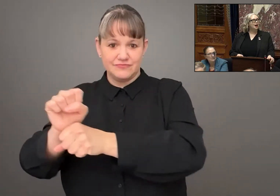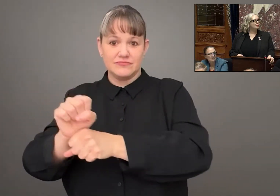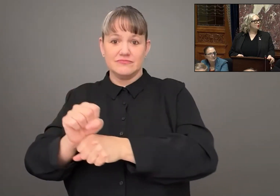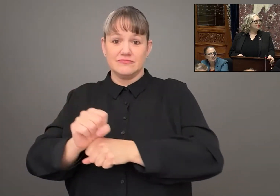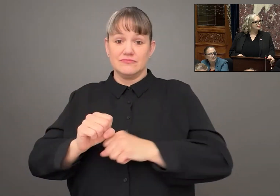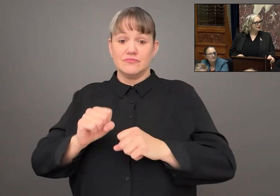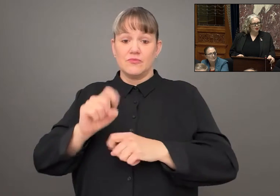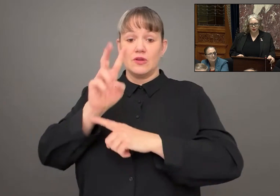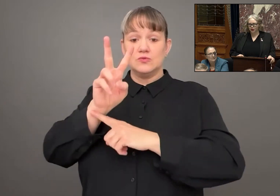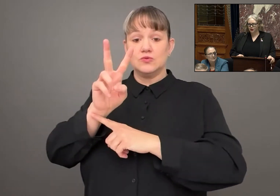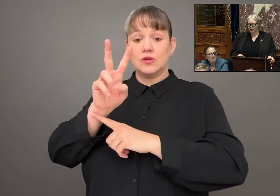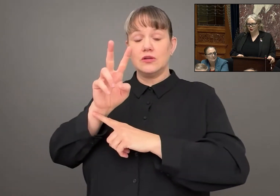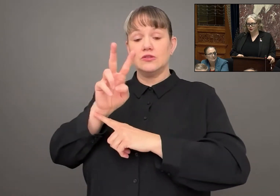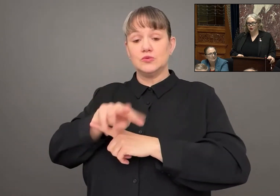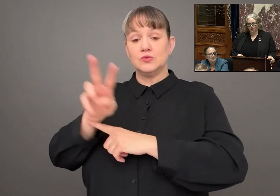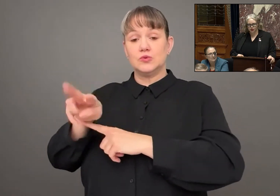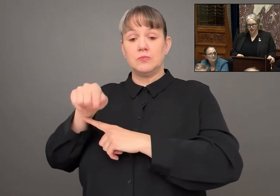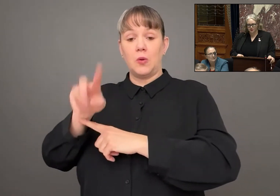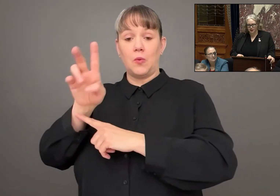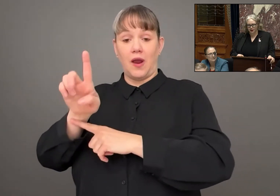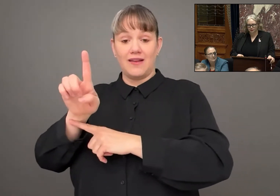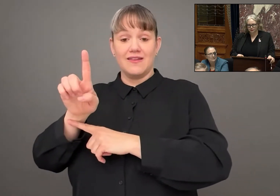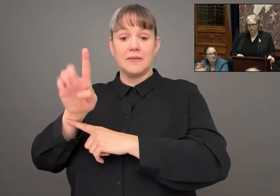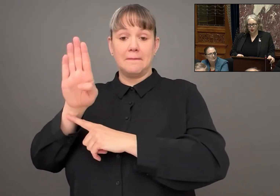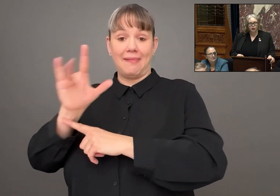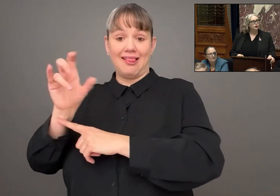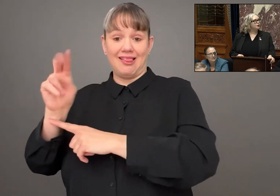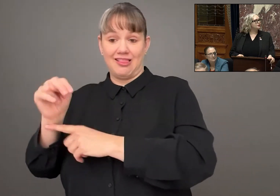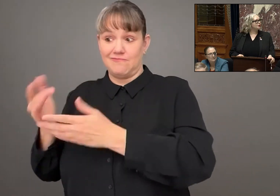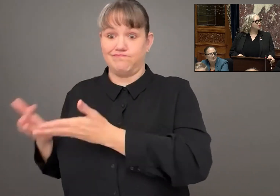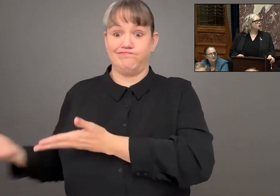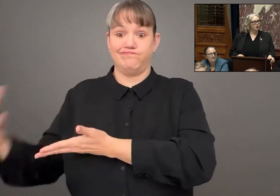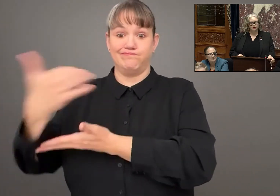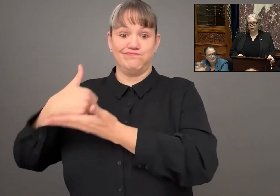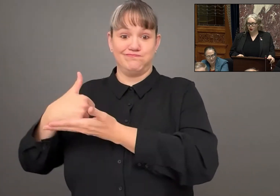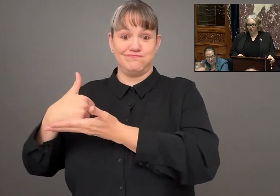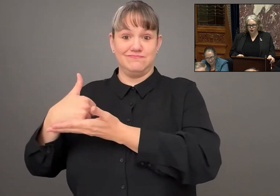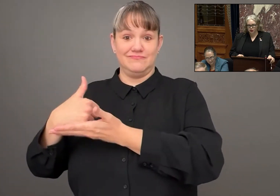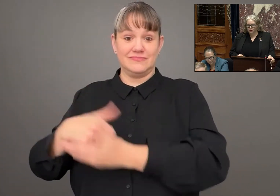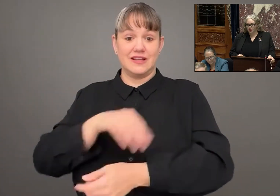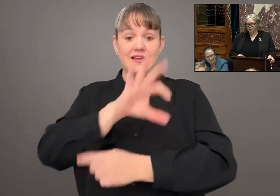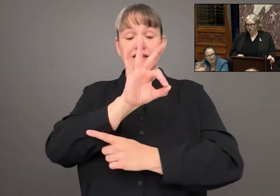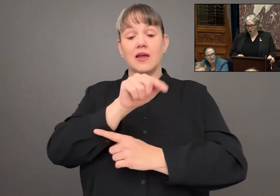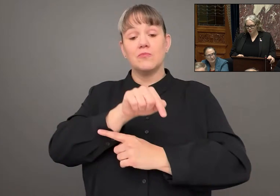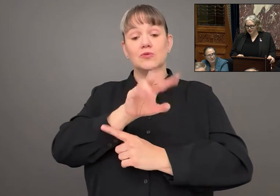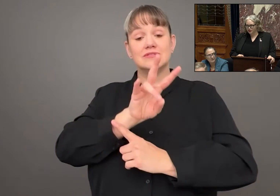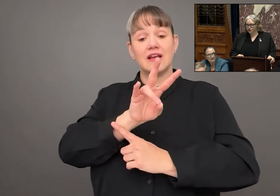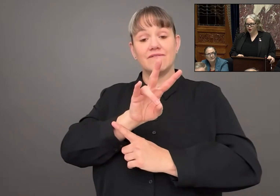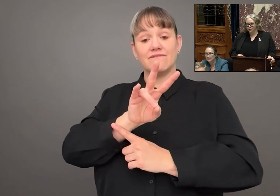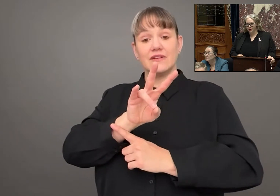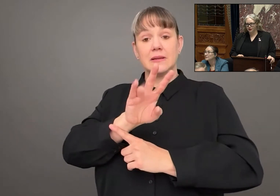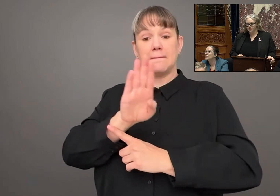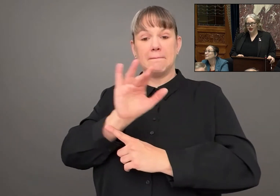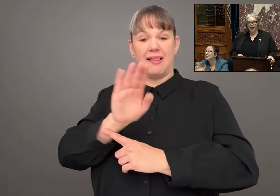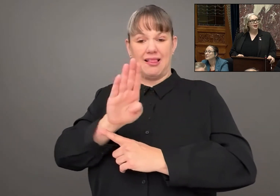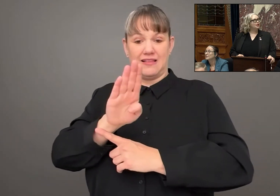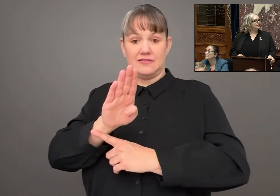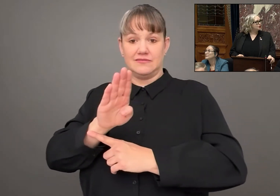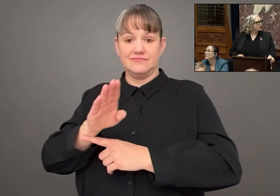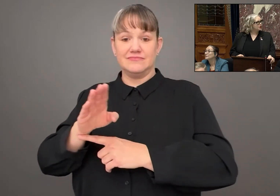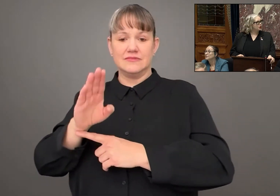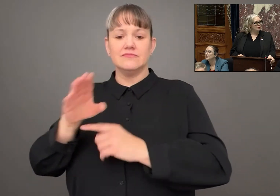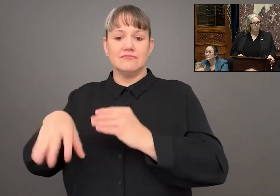and $9.7 billion to our GDP. Tourism is one of our largest small business generators,